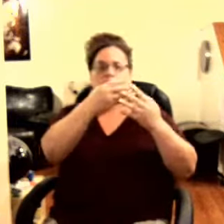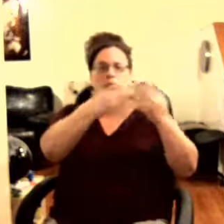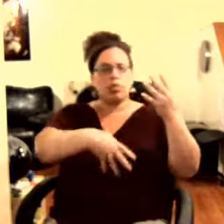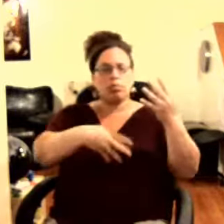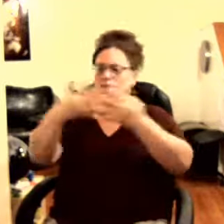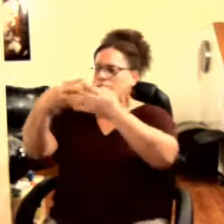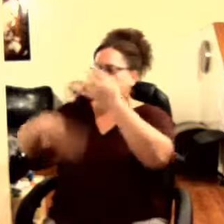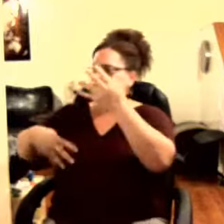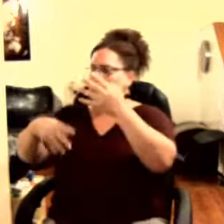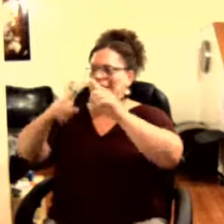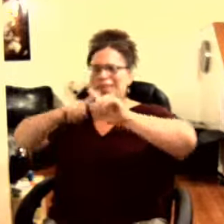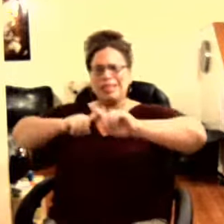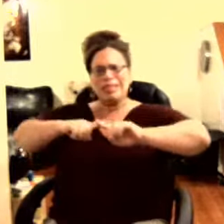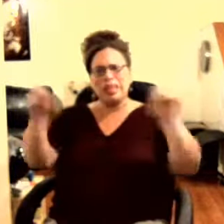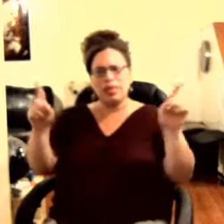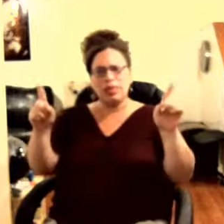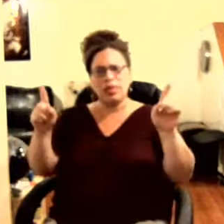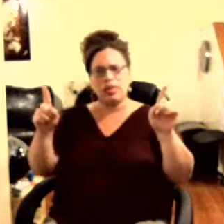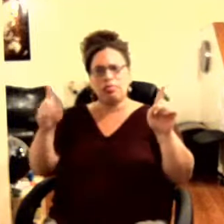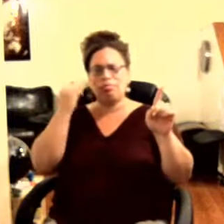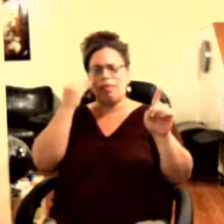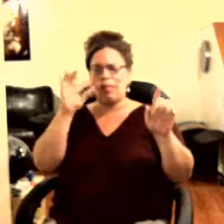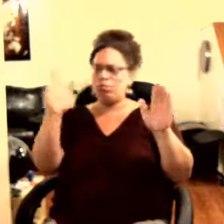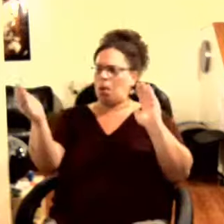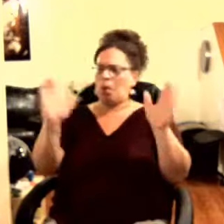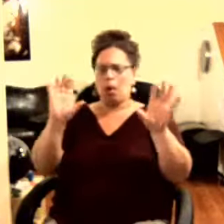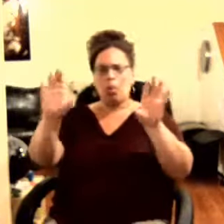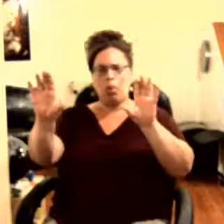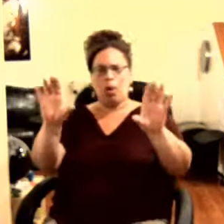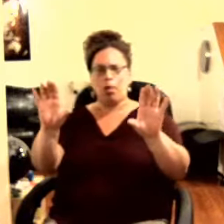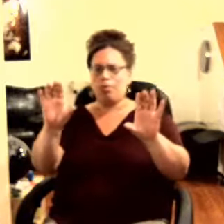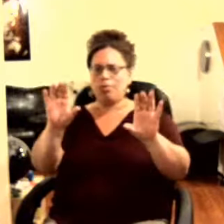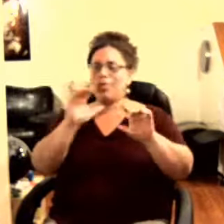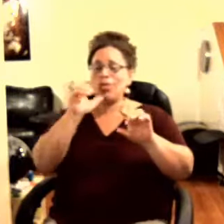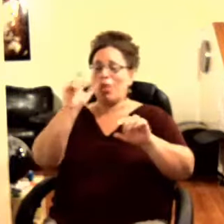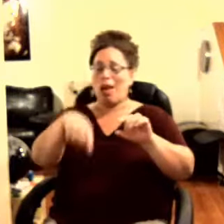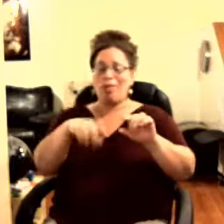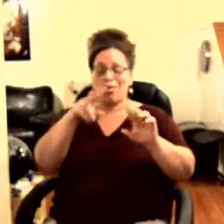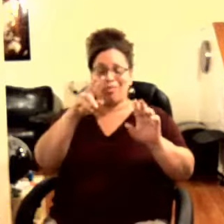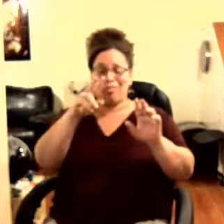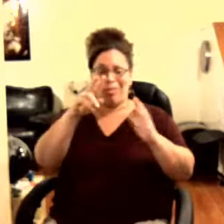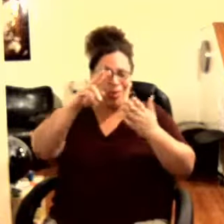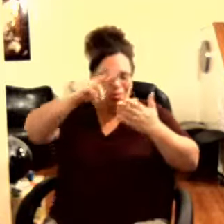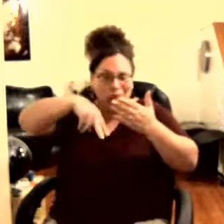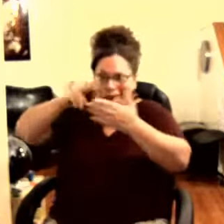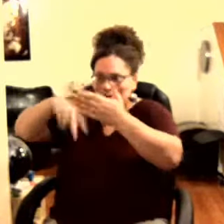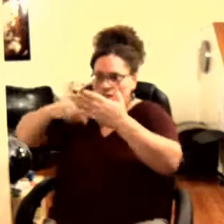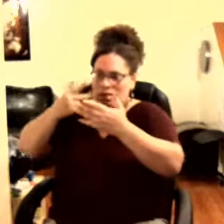screenshot. When you put them side by side, you don't even have to read the links to see how different these two pages are. But when you do